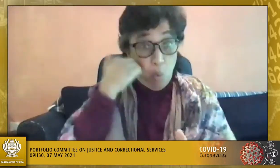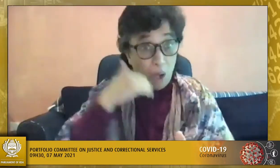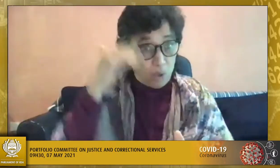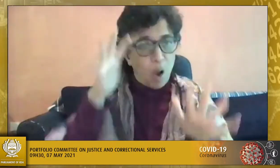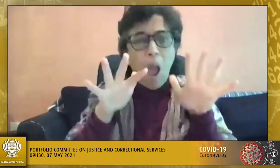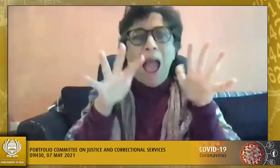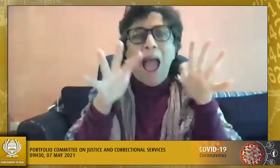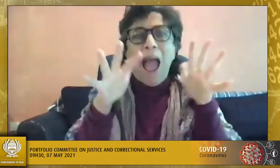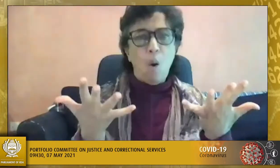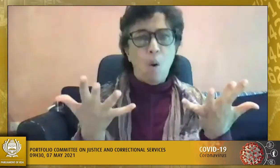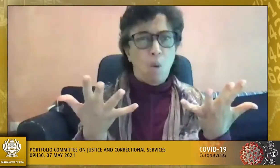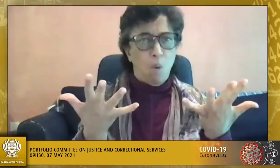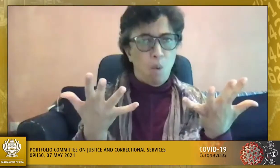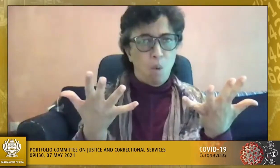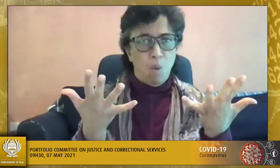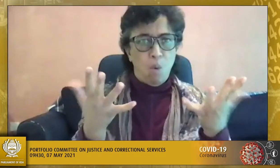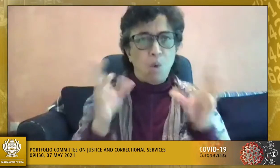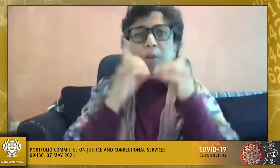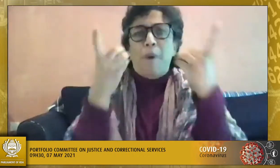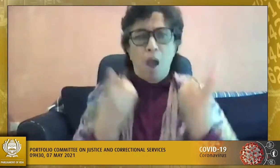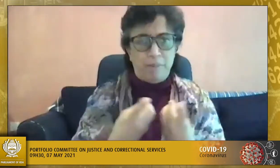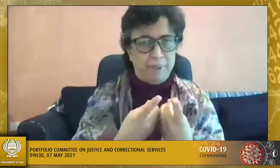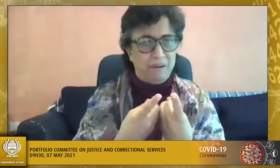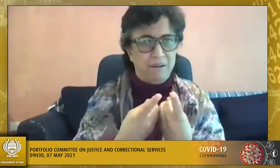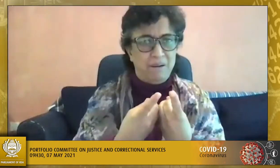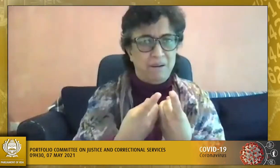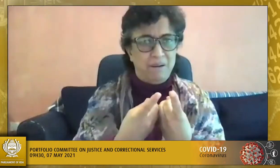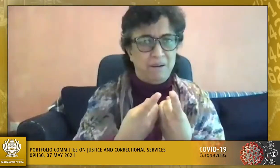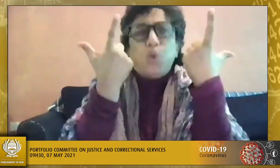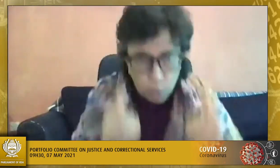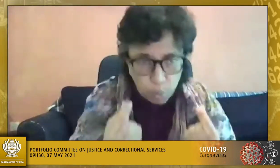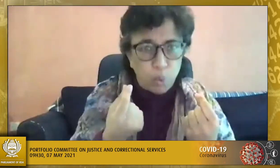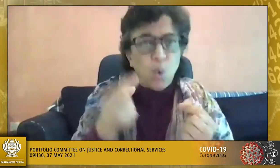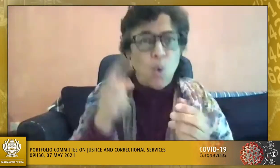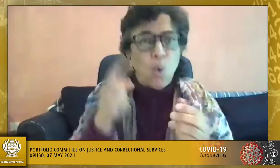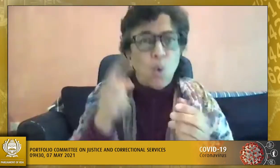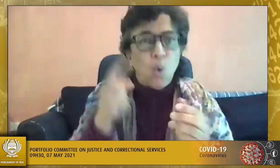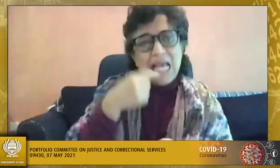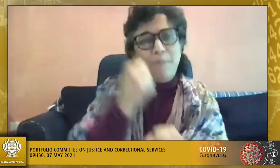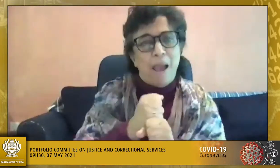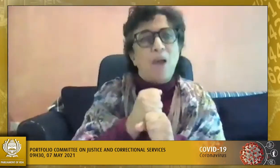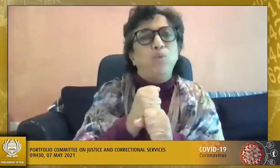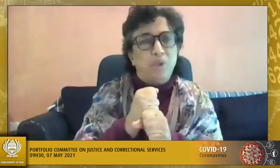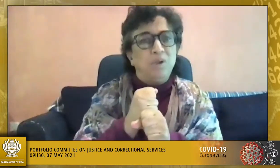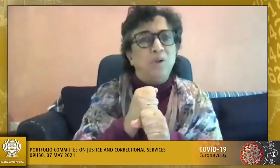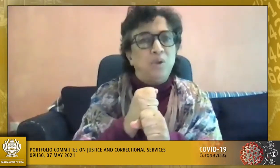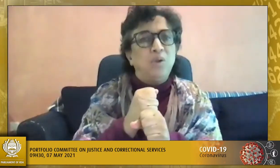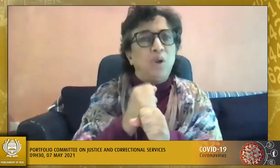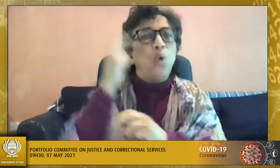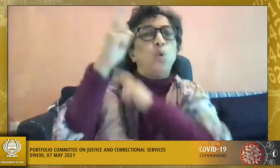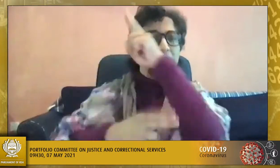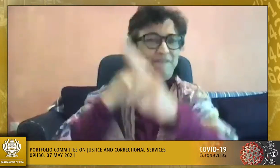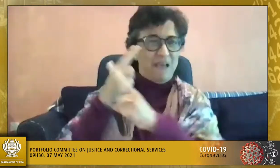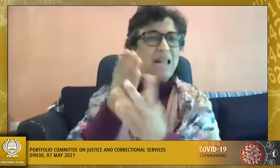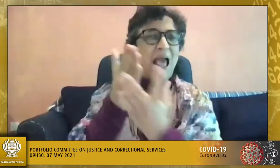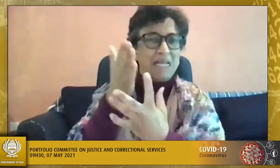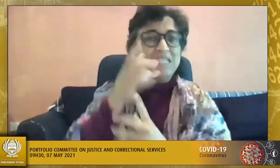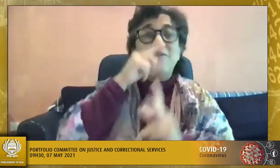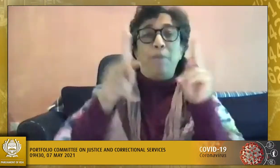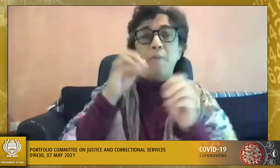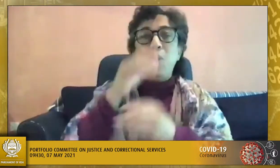um I took note of what the department said but I would like to know how is the department